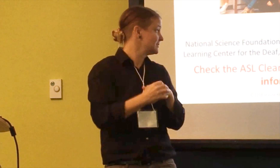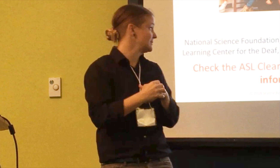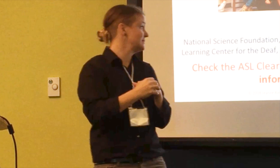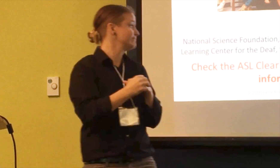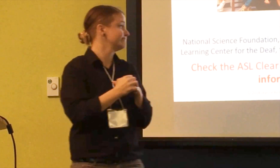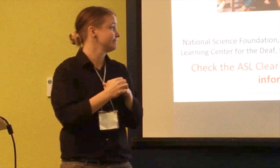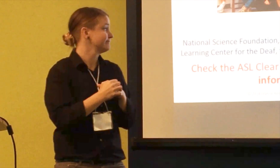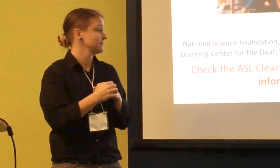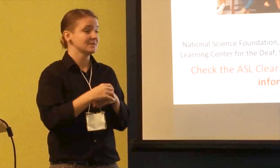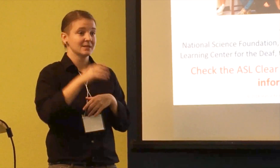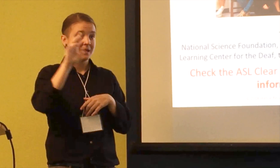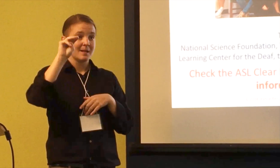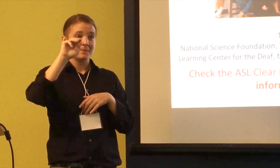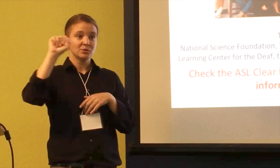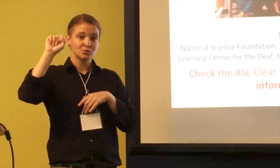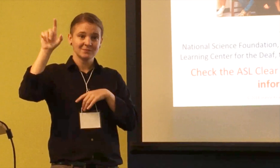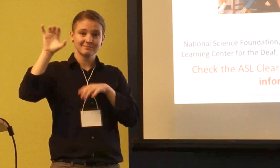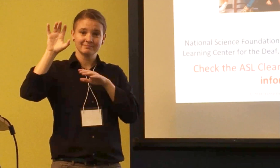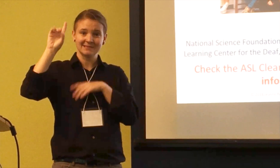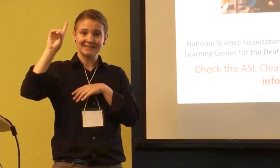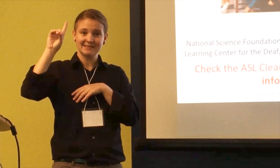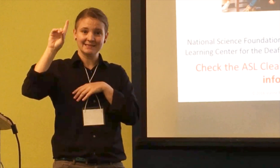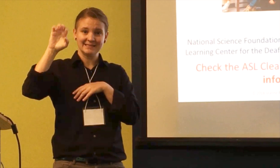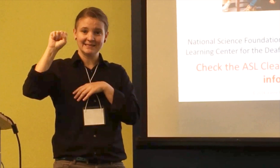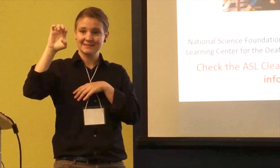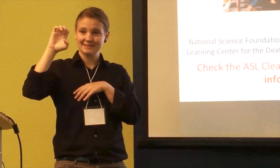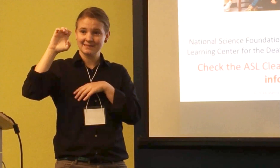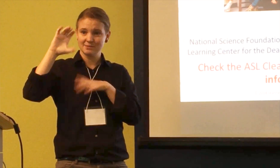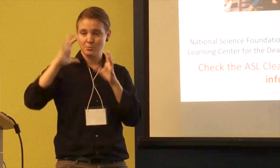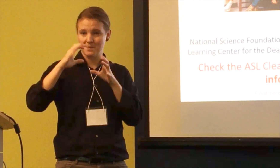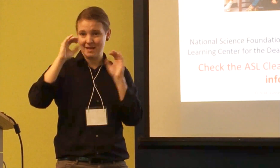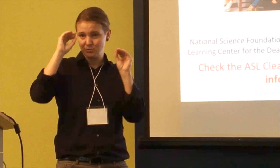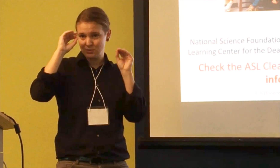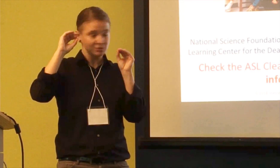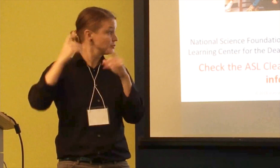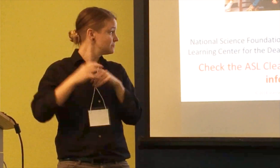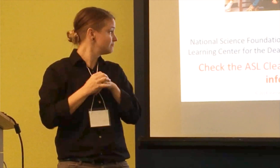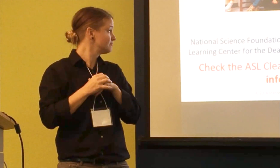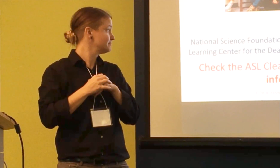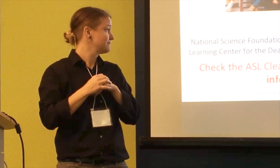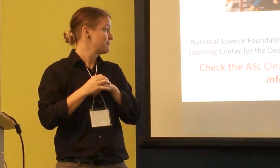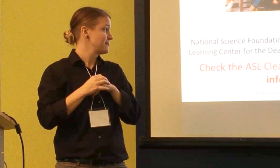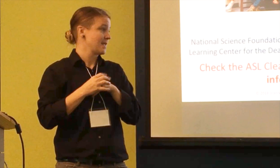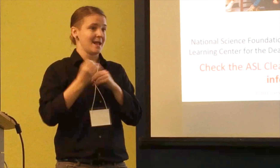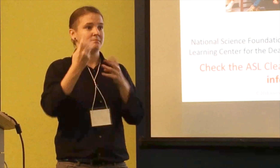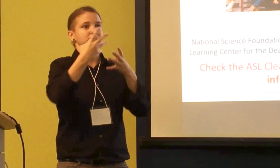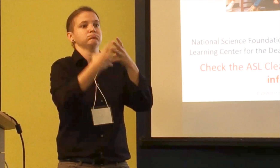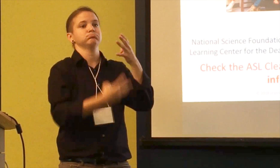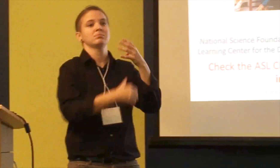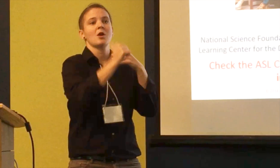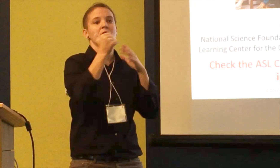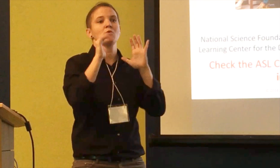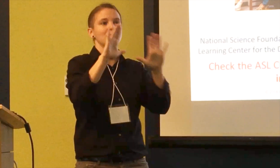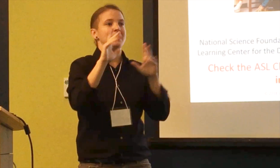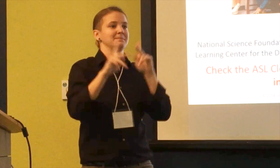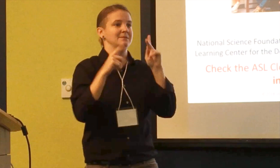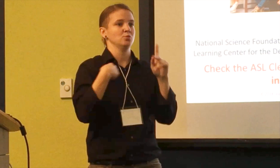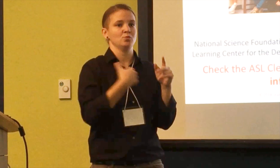Foundation, the Mass Department of Elementary and Secondary Education, who funded much of our early work,